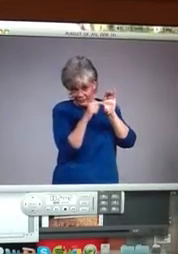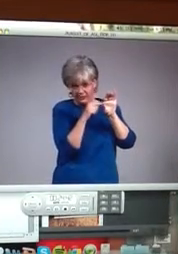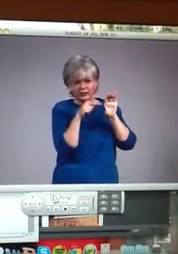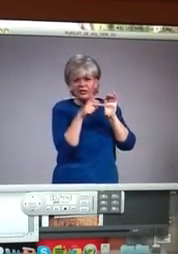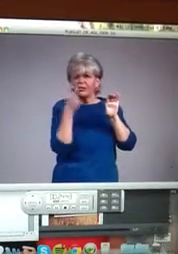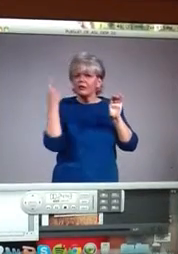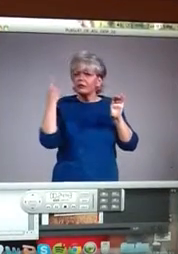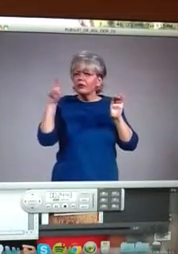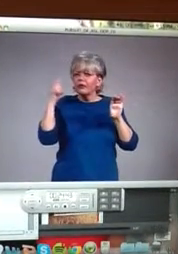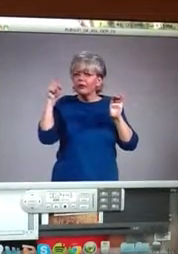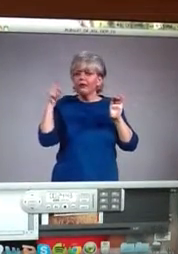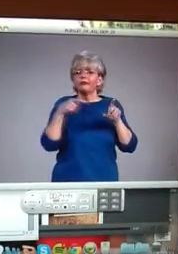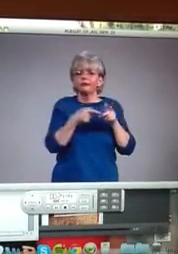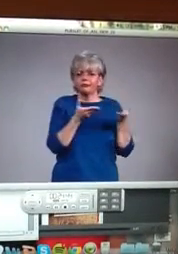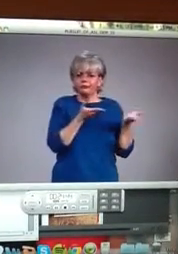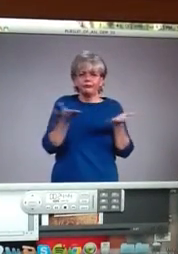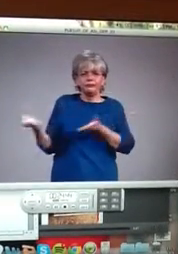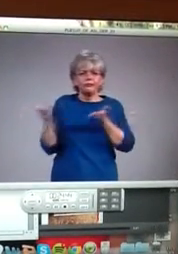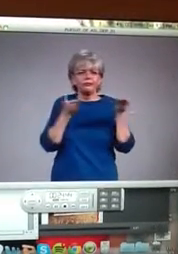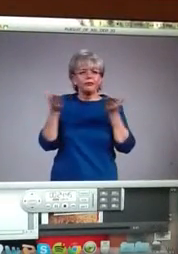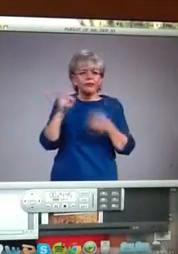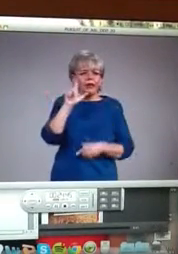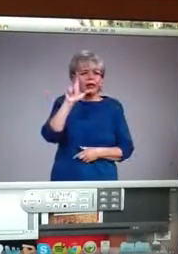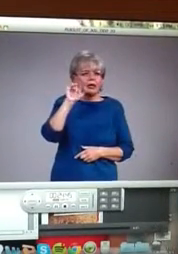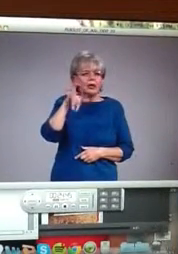Often there's a lot of